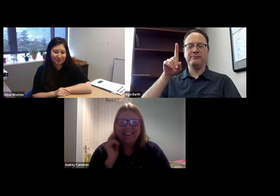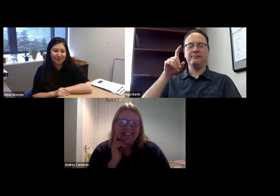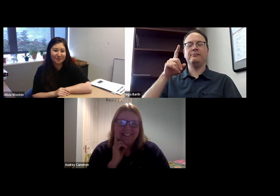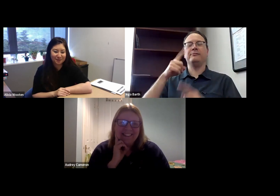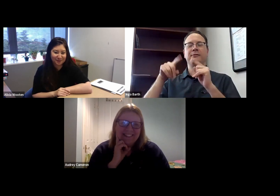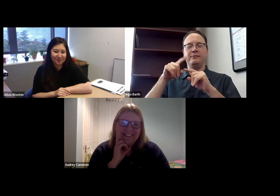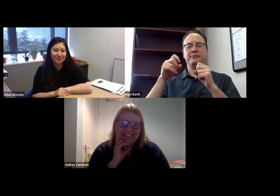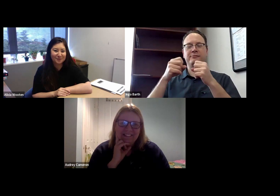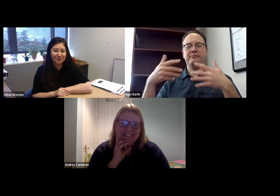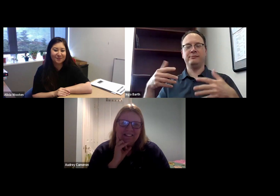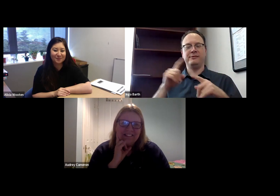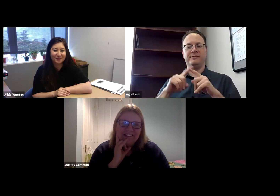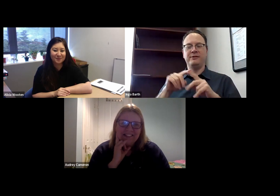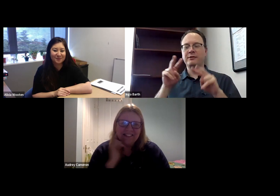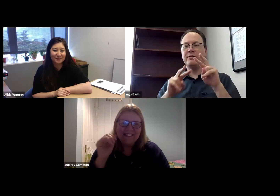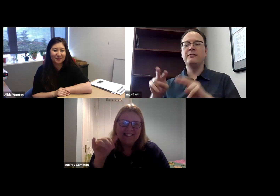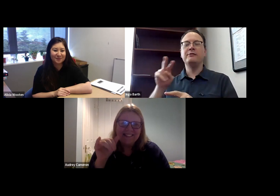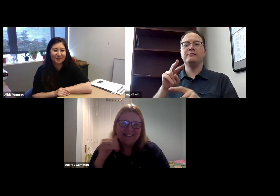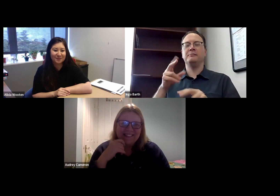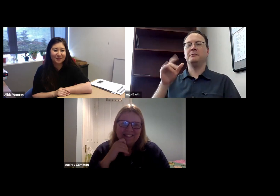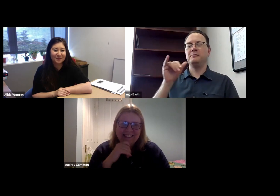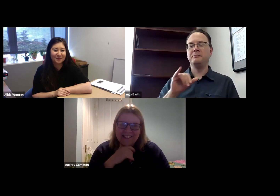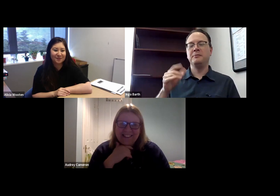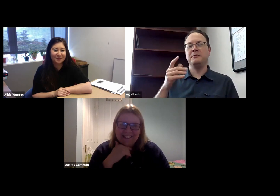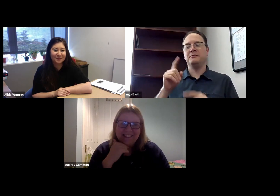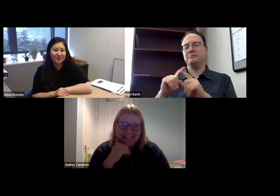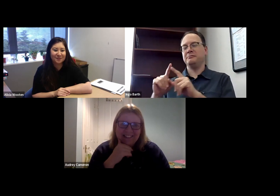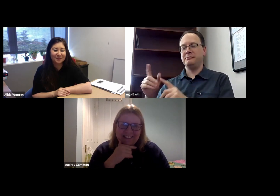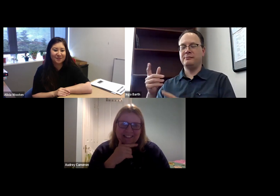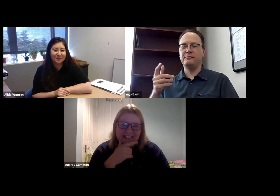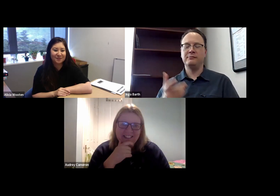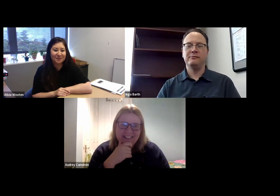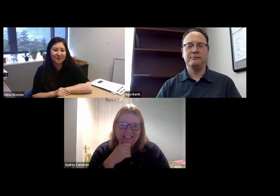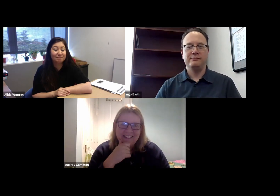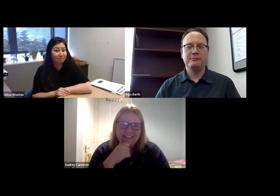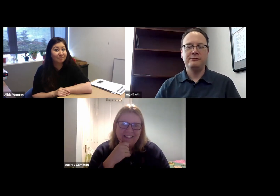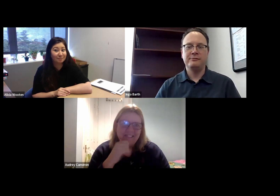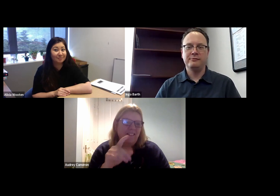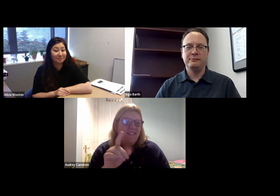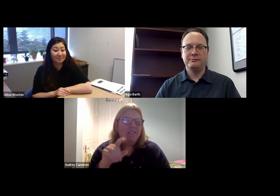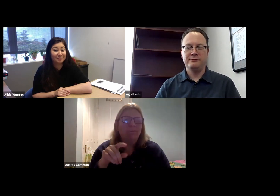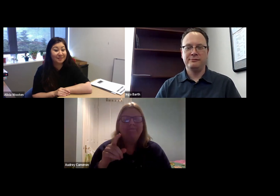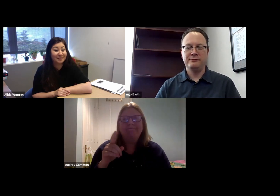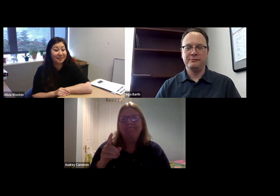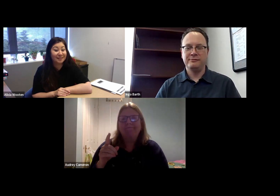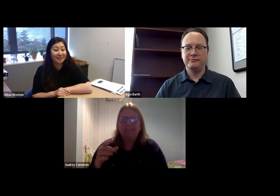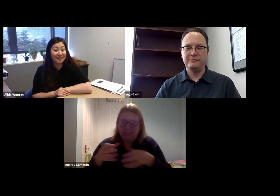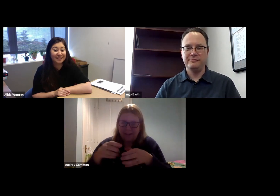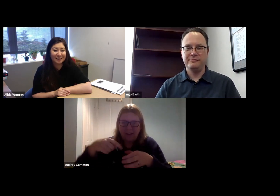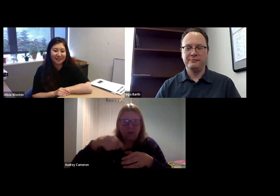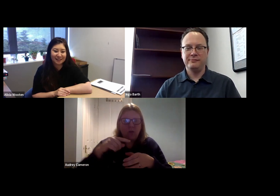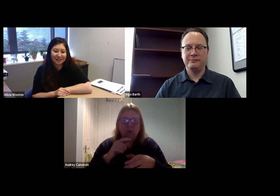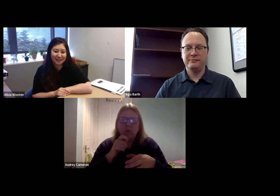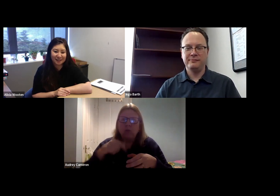all of the different information and then each country and how it's represented too. That would be neat. We could have